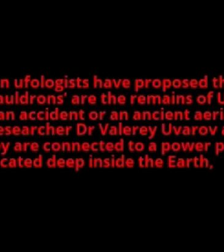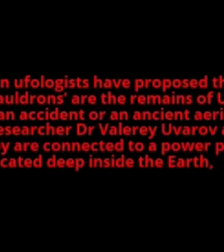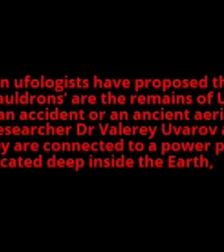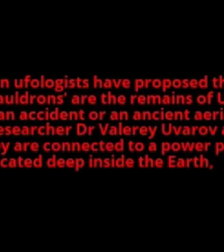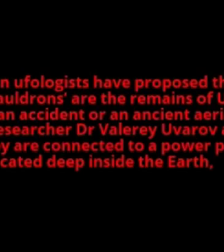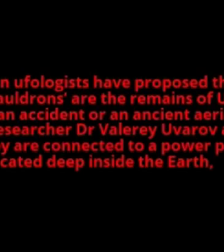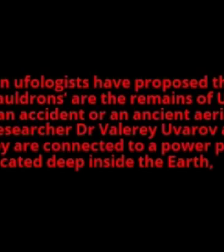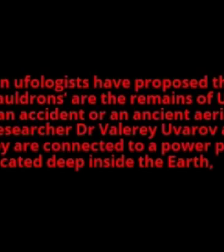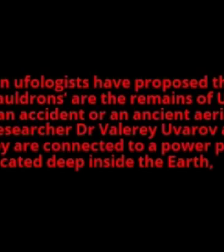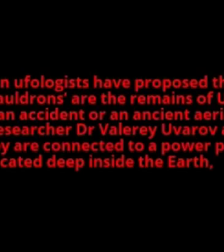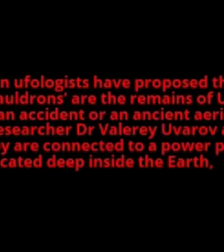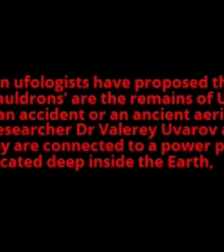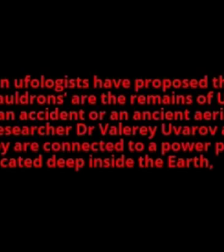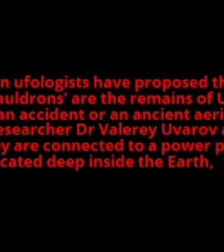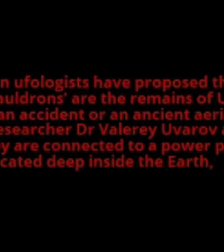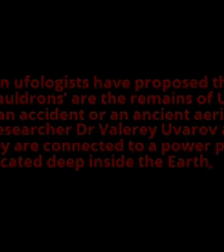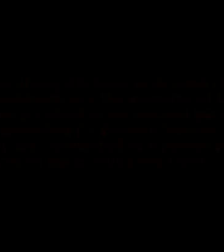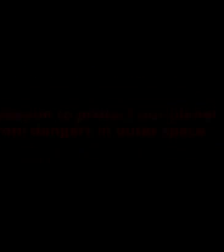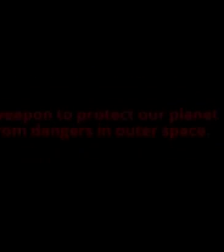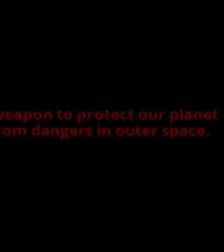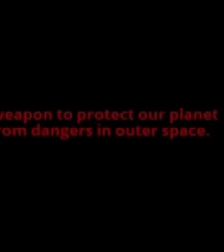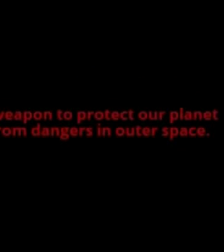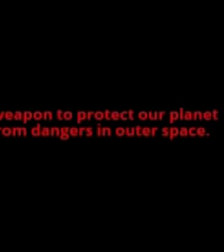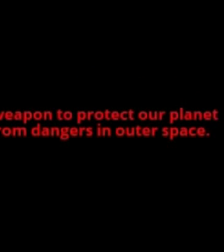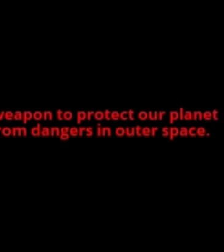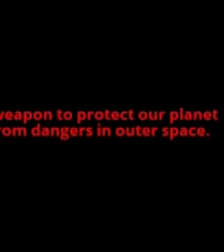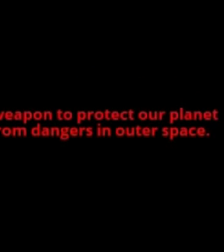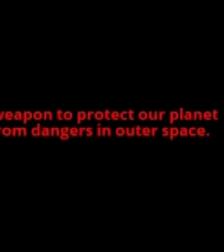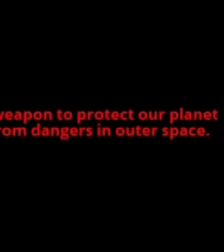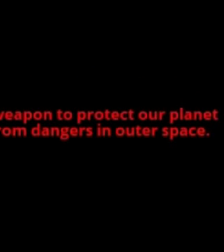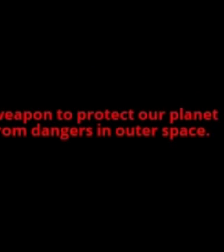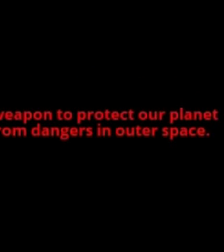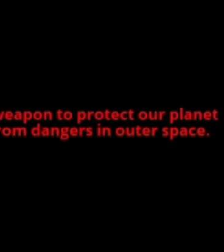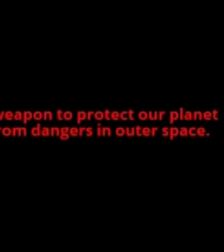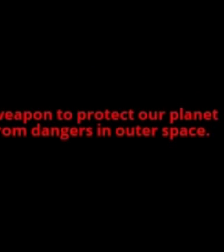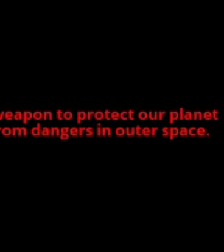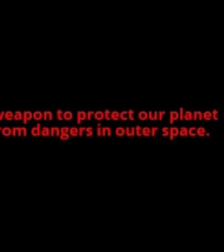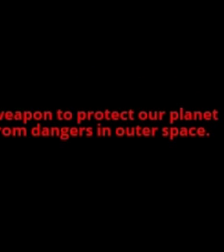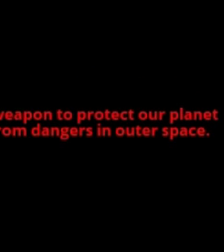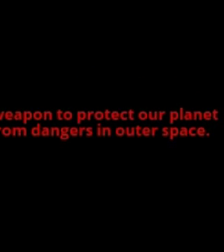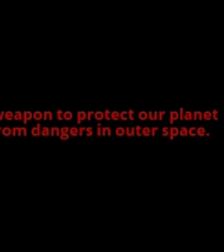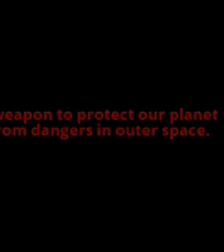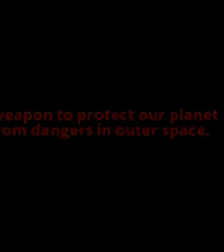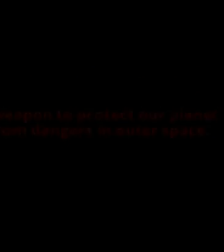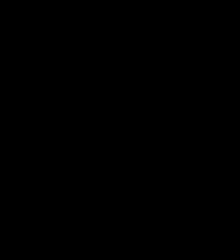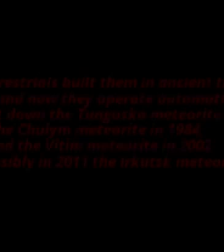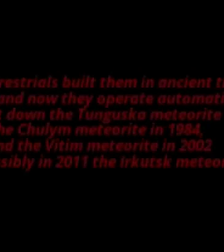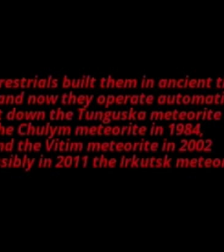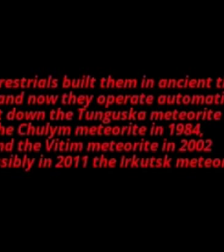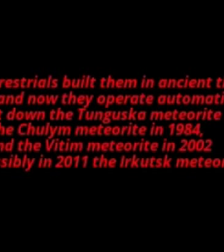And then we go down to the symbol for man, Lu. Well, Lu is still a man's name today. And the word Lulu means somebody mixed